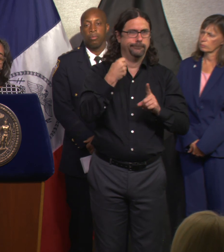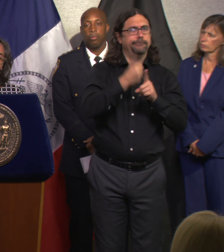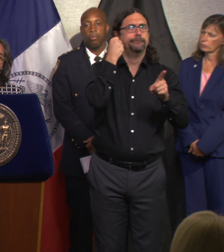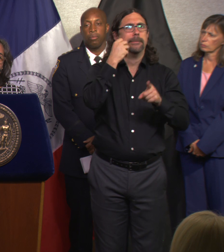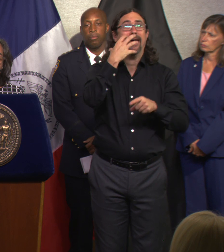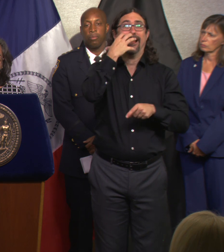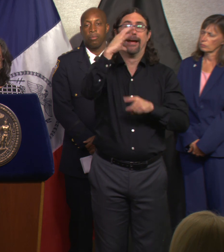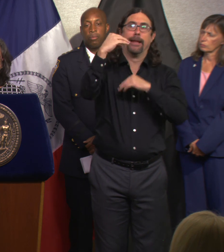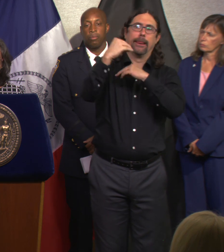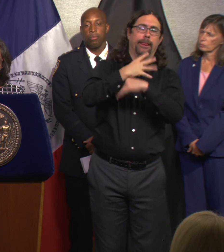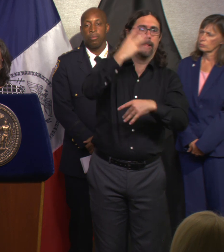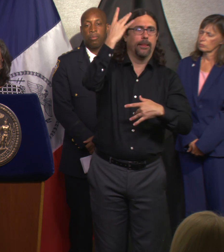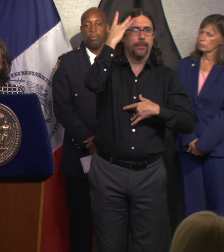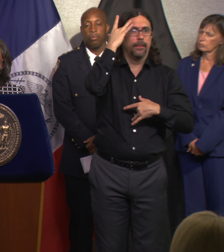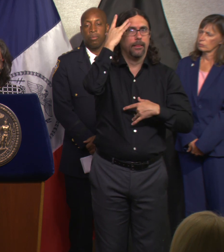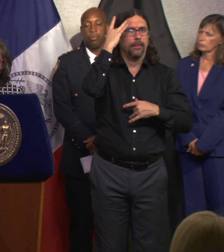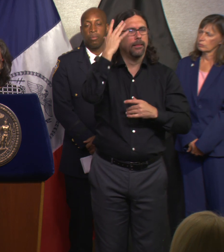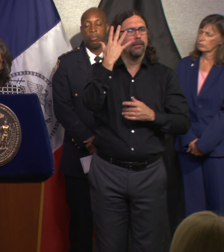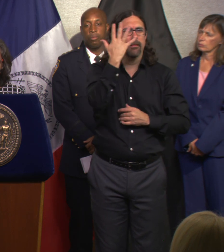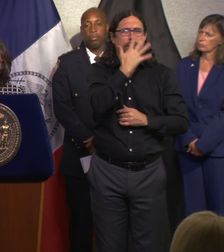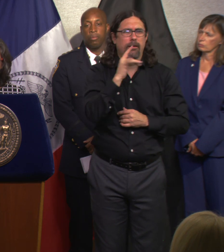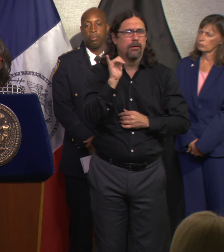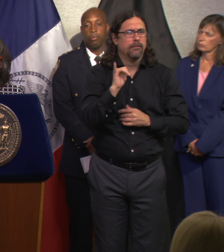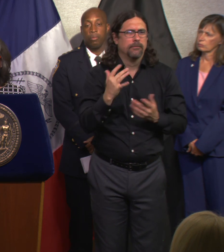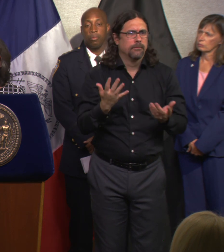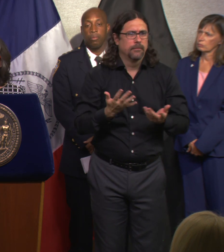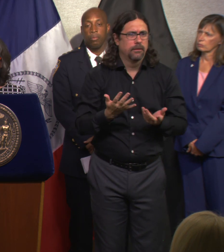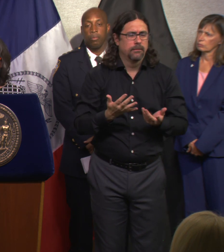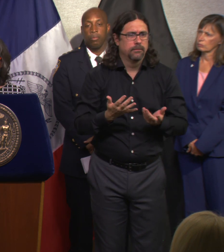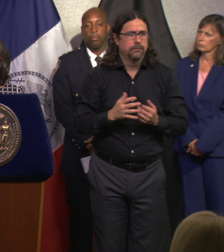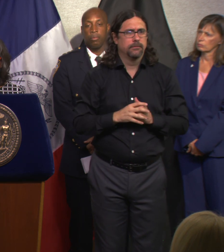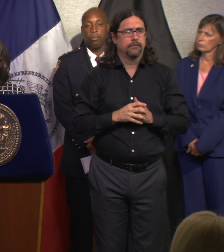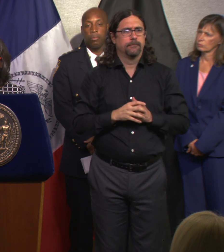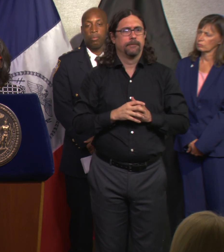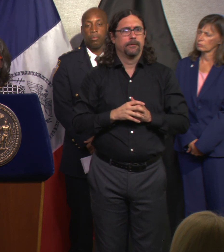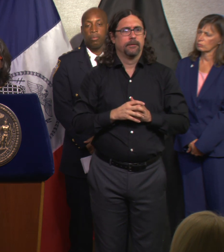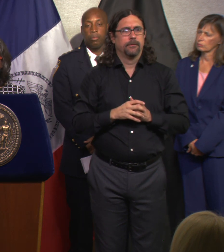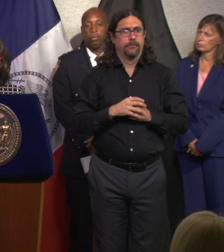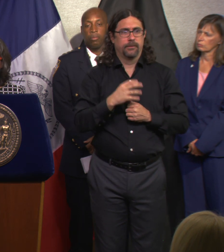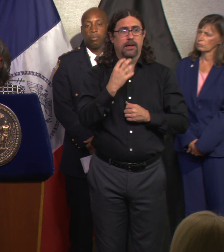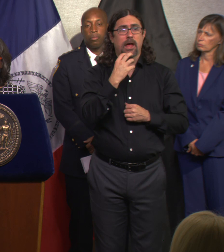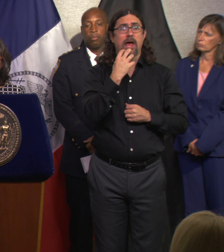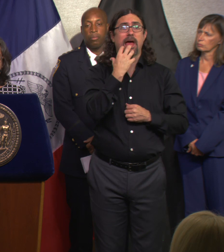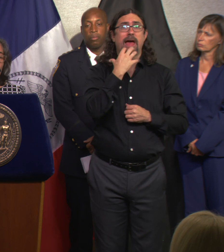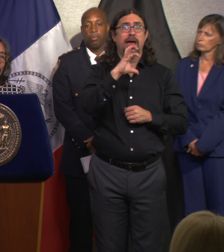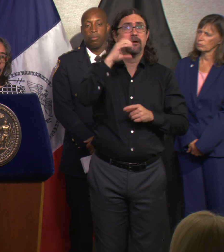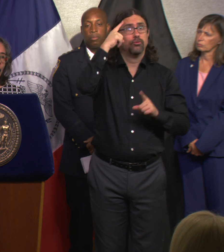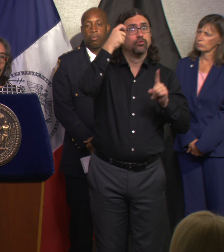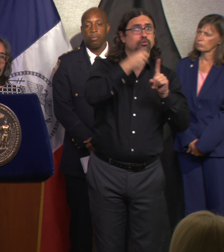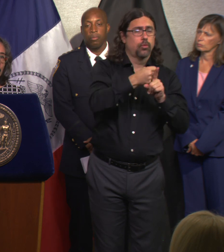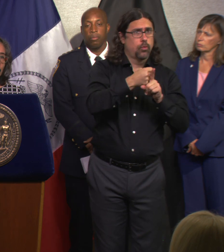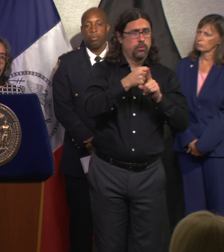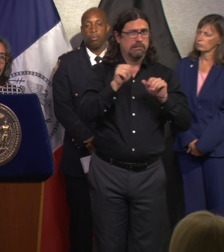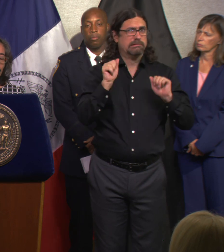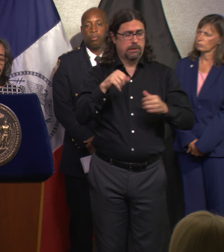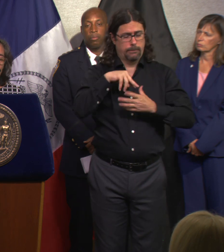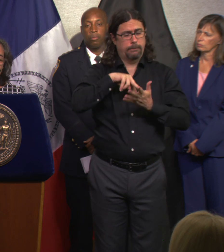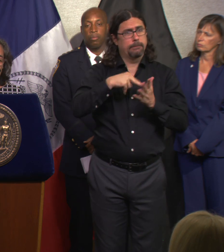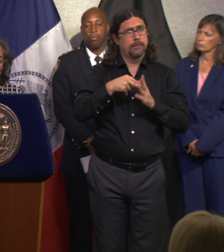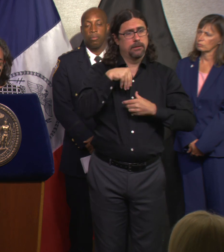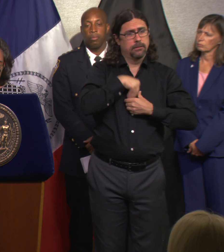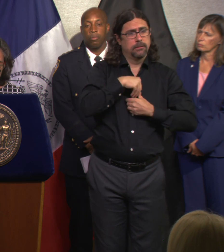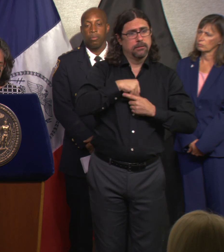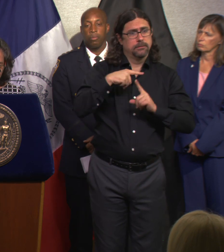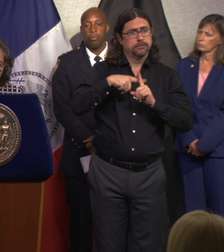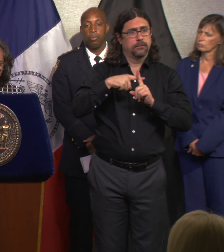body's temperature rises quickly and can rapidly lead to death. Call 911 if you or someone you know is displaying the